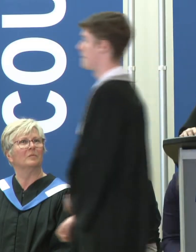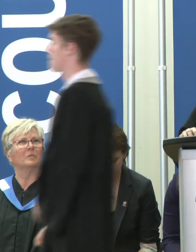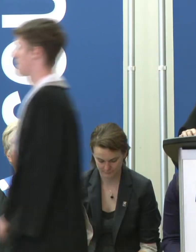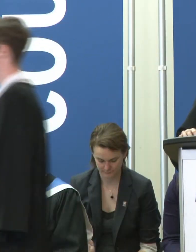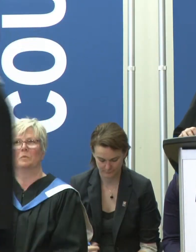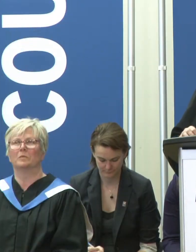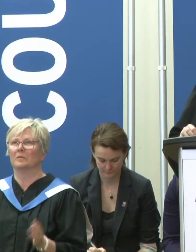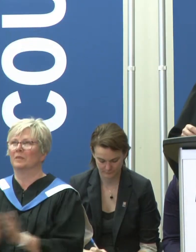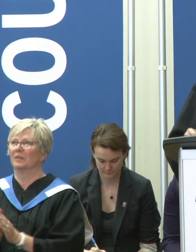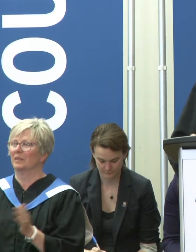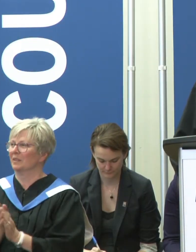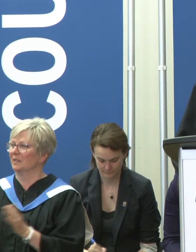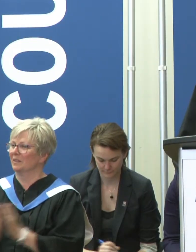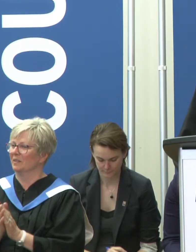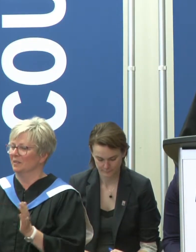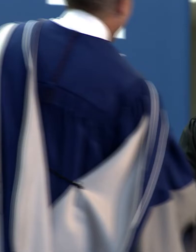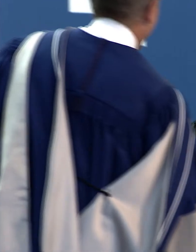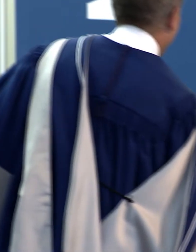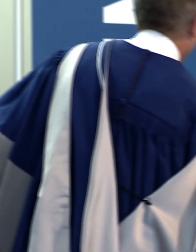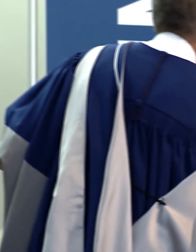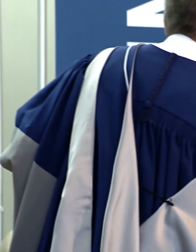Colton Pierce.